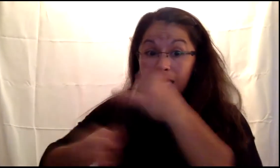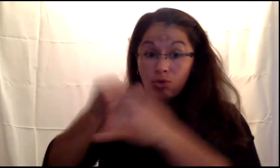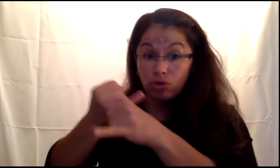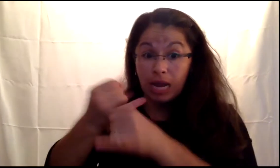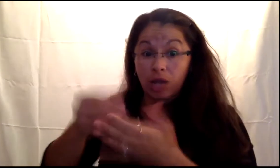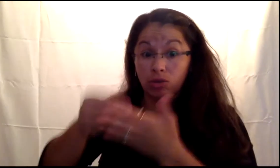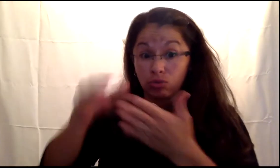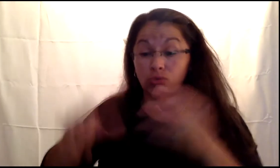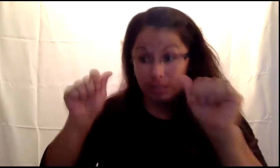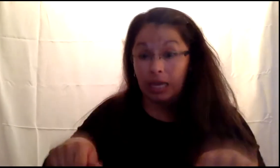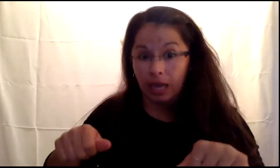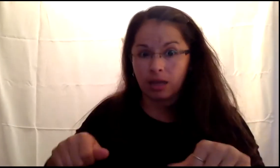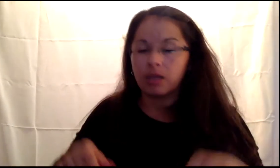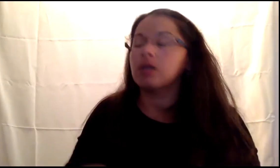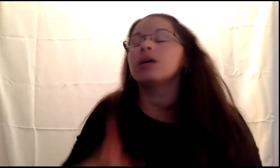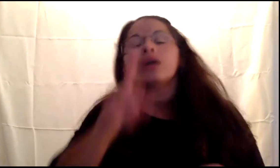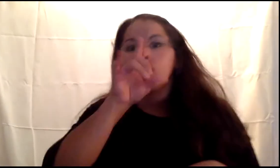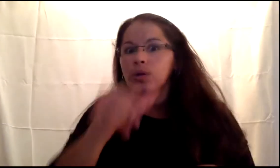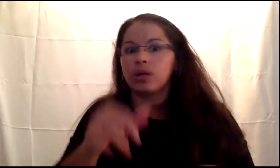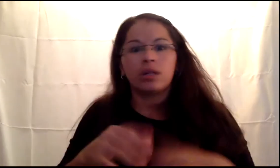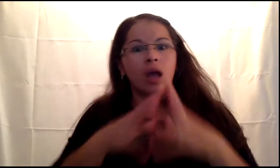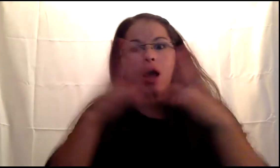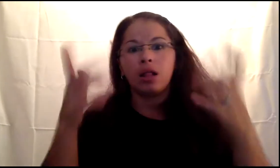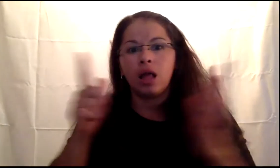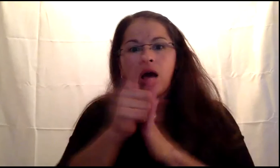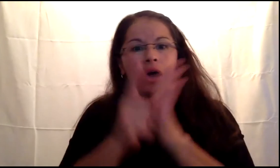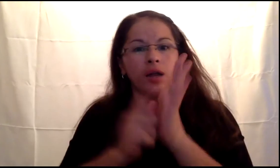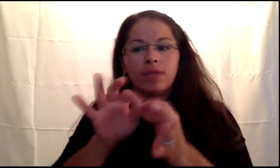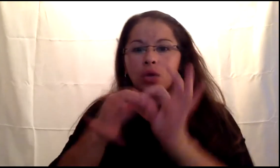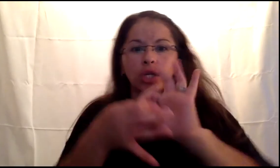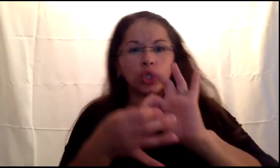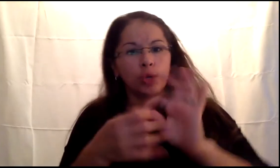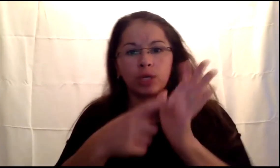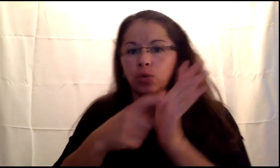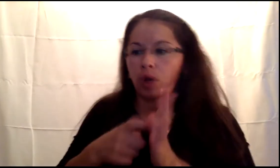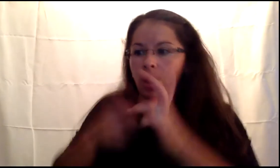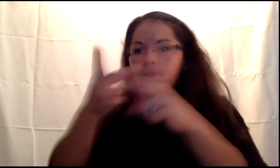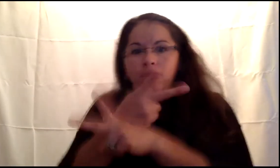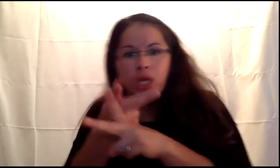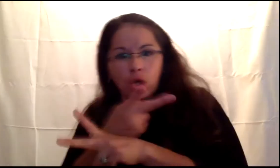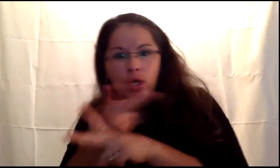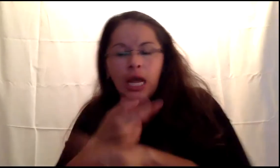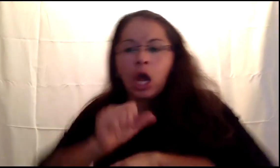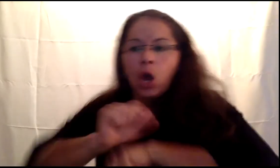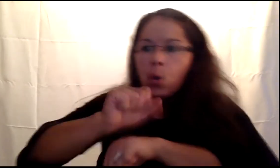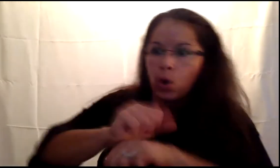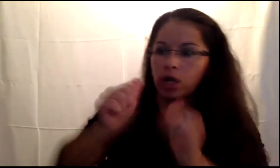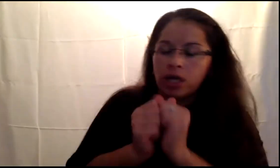just going to be a lot of kind of legal interpretation and working with the different powers that be within the college campus or